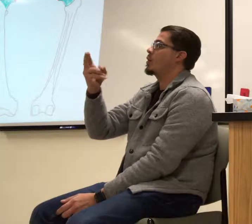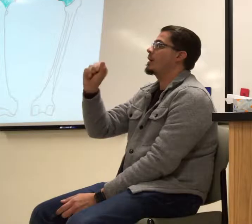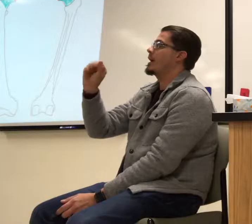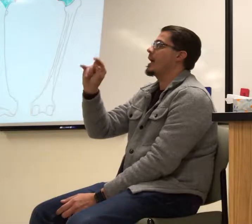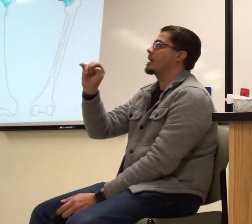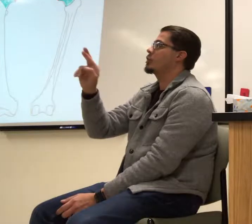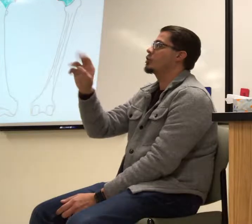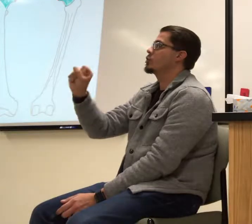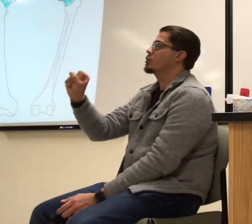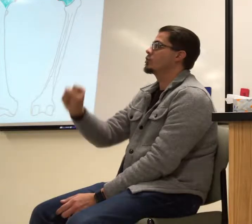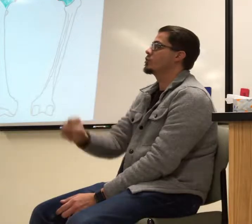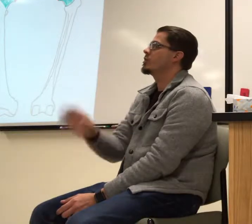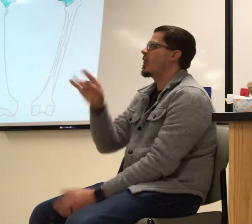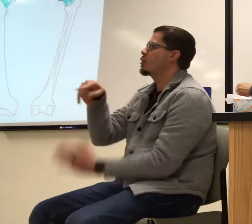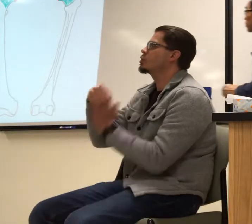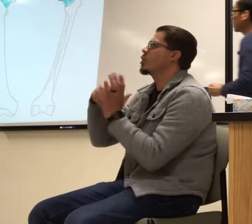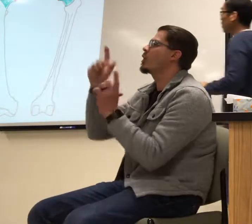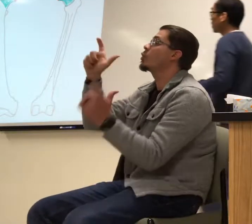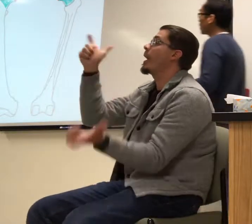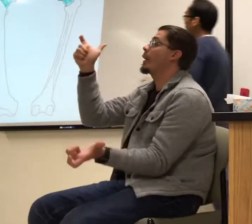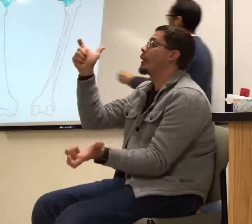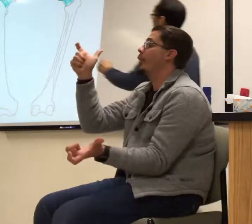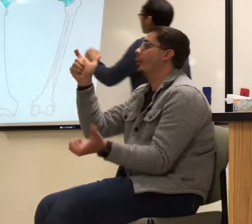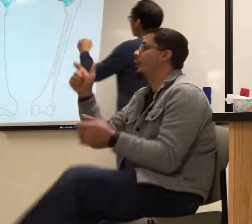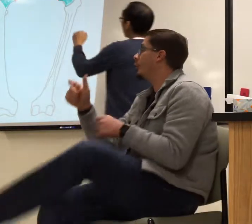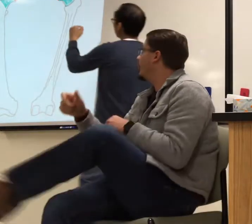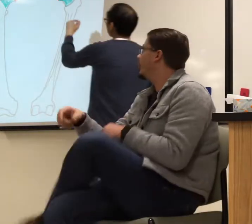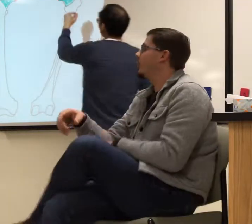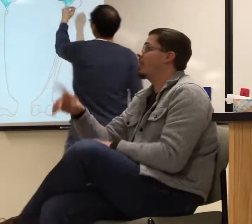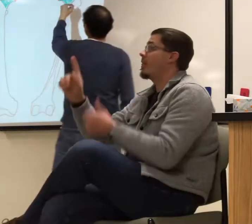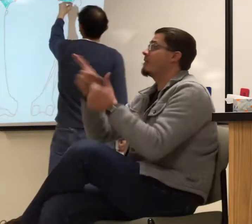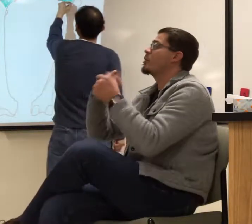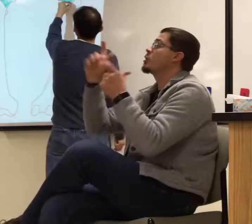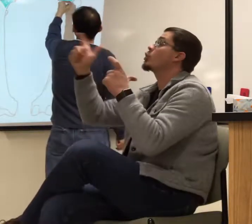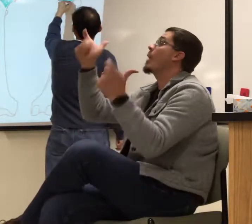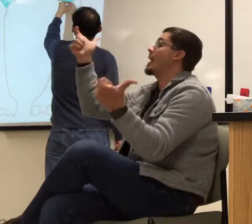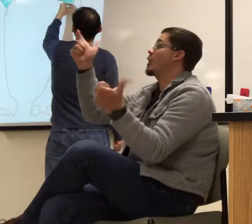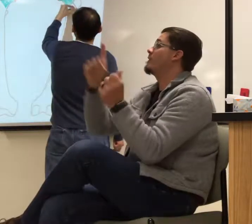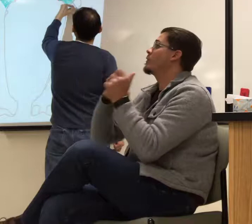If I do the greater one first in blue, let's